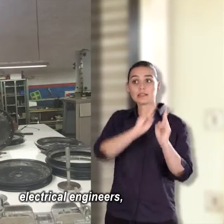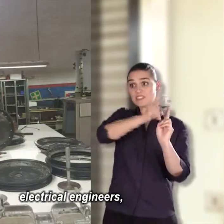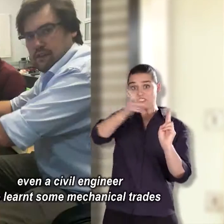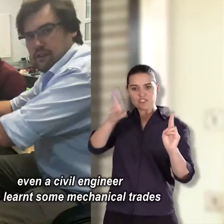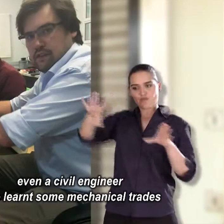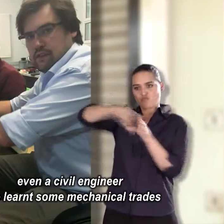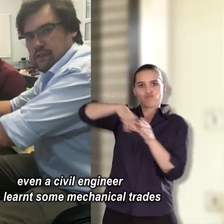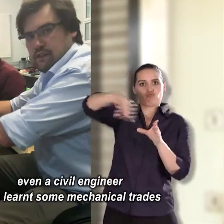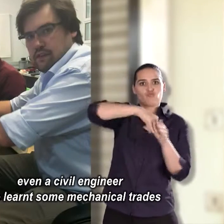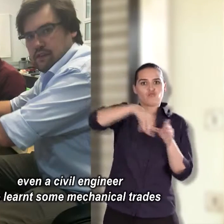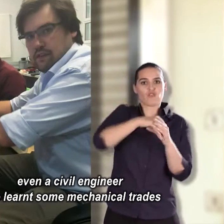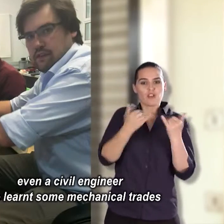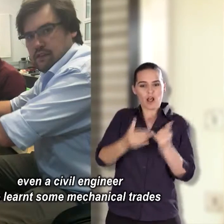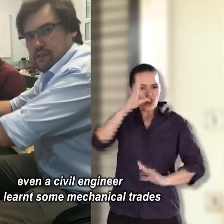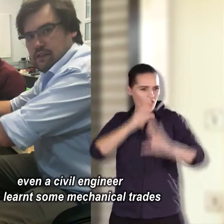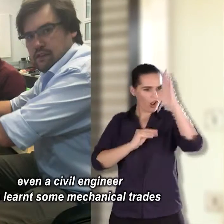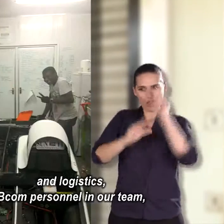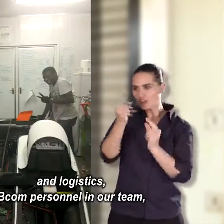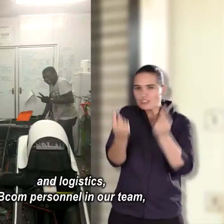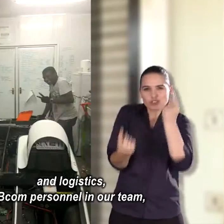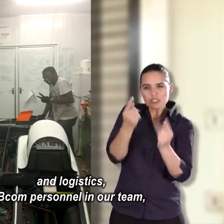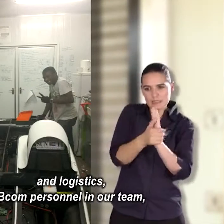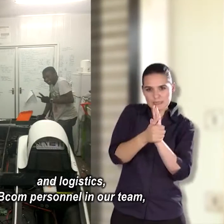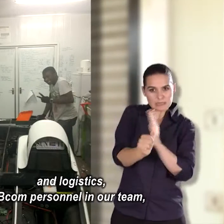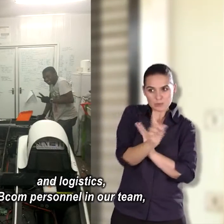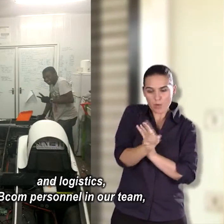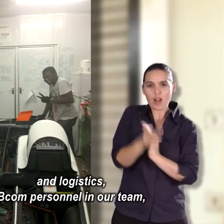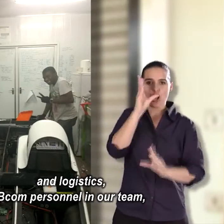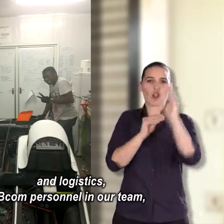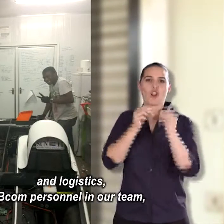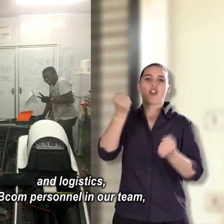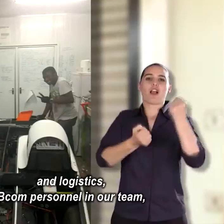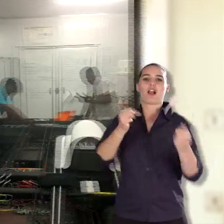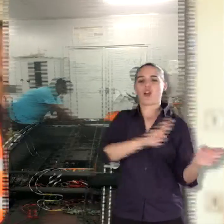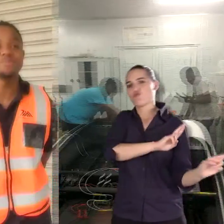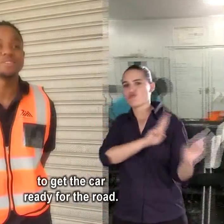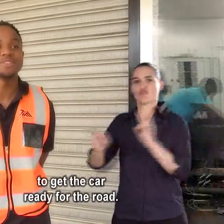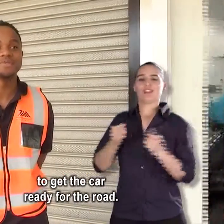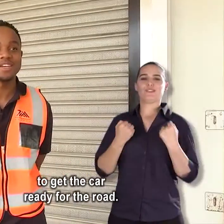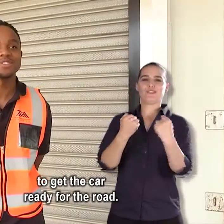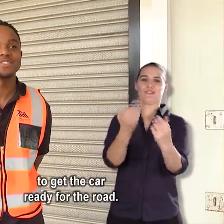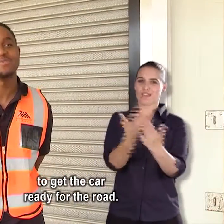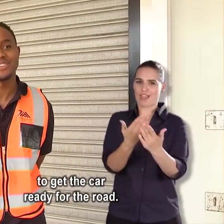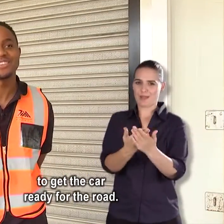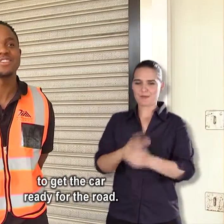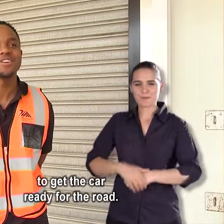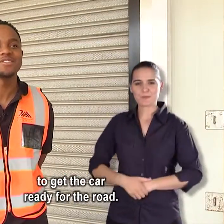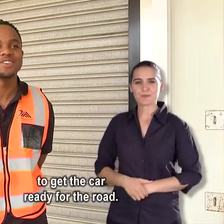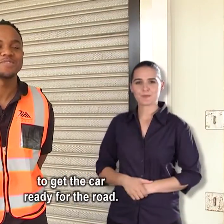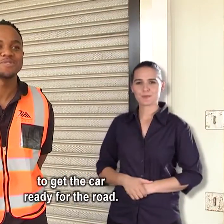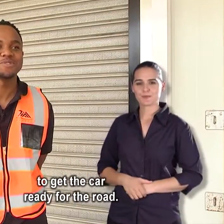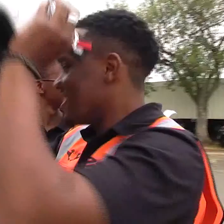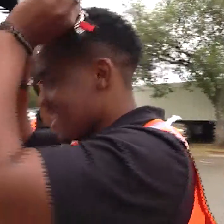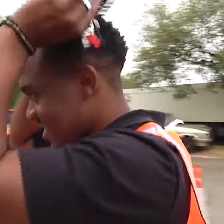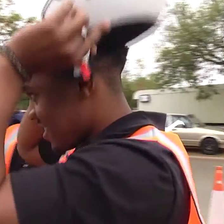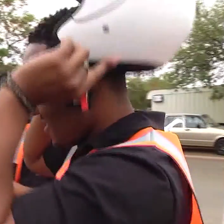we've even got a civil engineer who's now learned a lot of mechanical trades, as well as logistics and decom personnel in our team to get the car